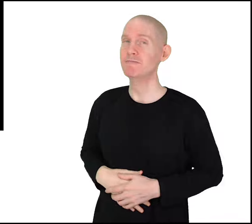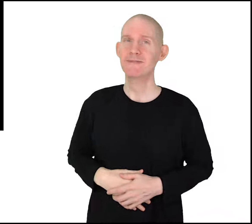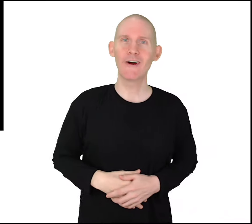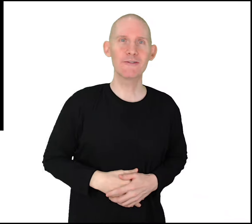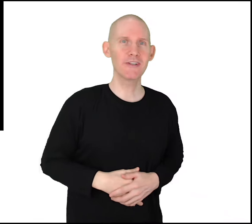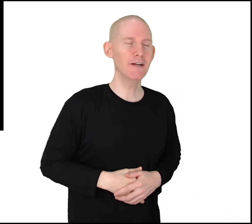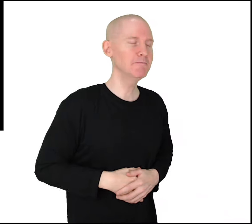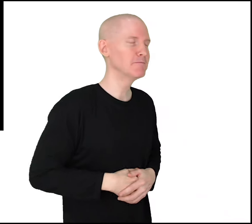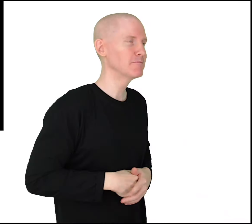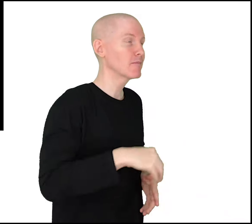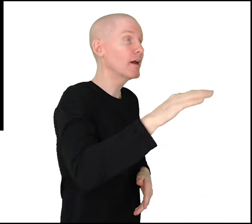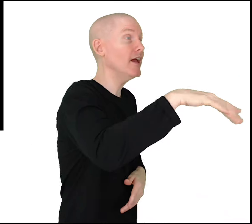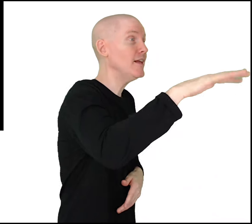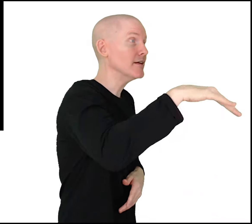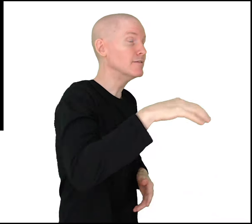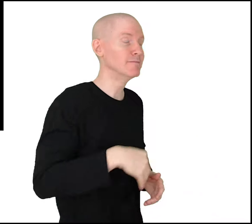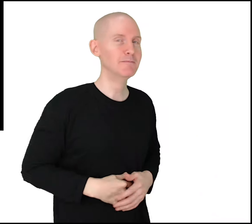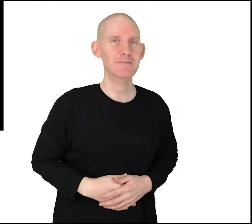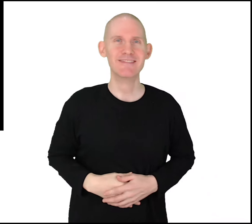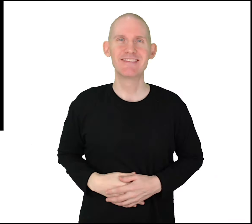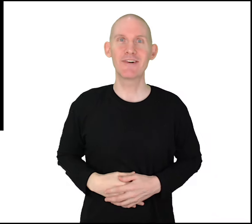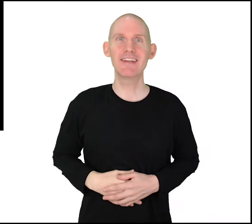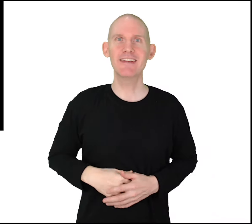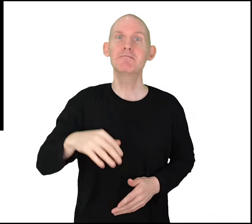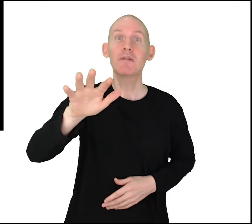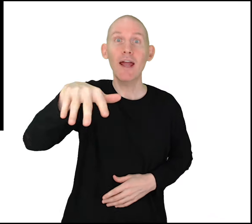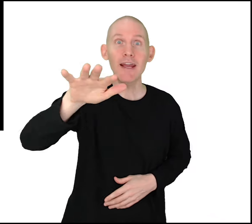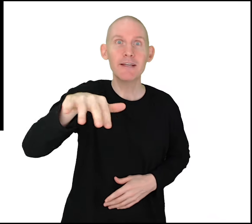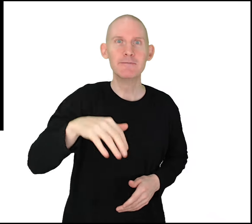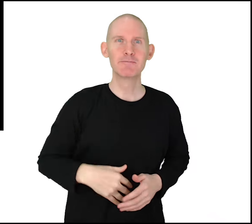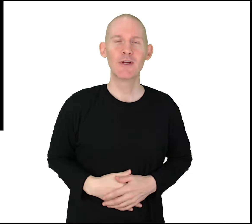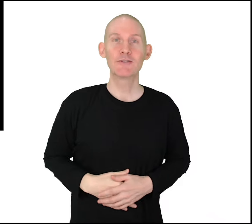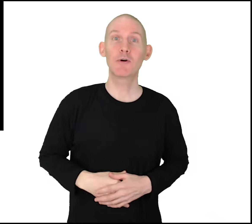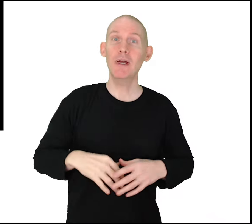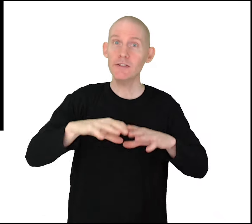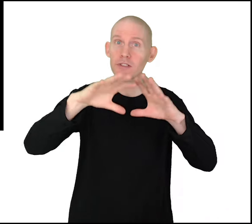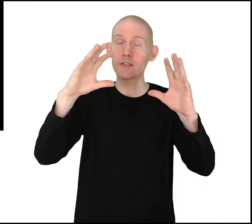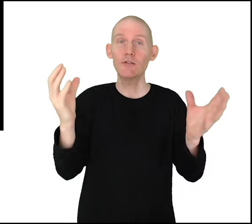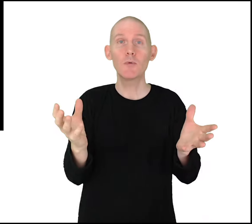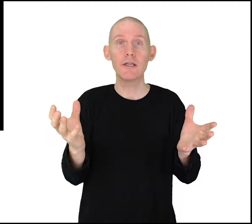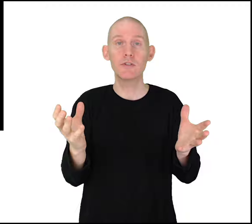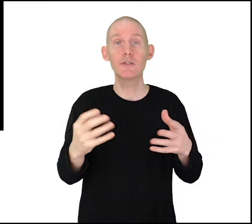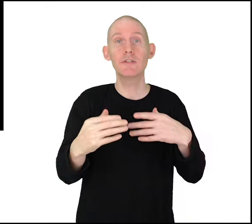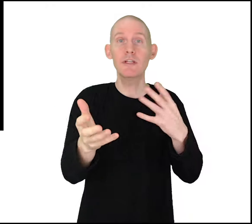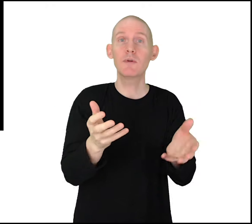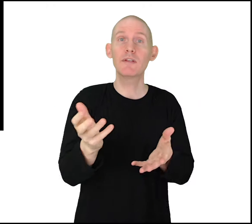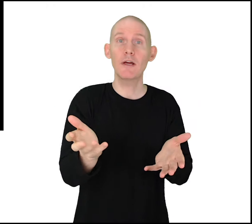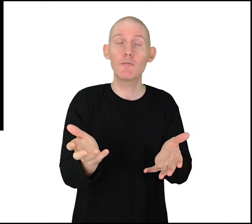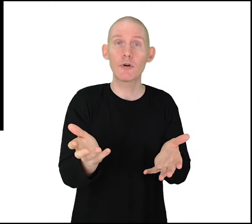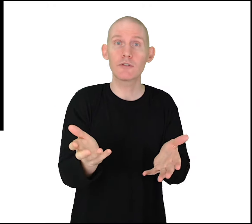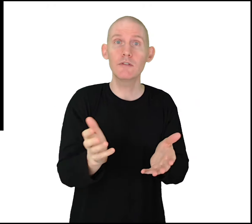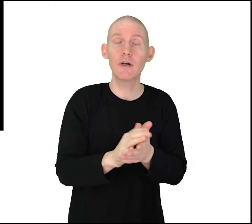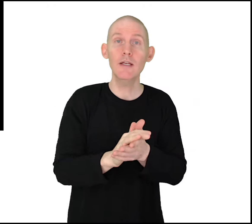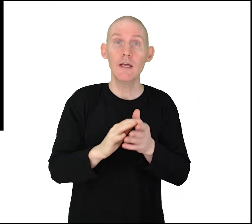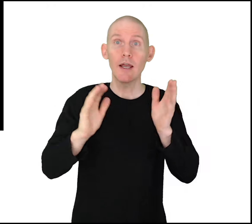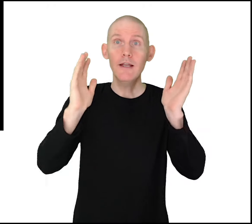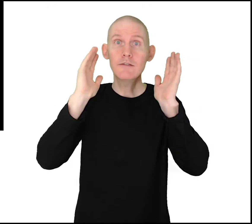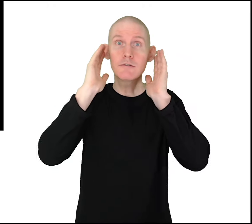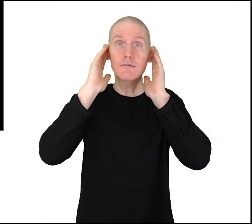Other side. Hey. Front again. Hey. So imagine a situation, you're dealing with a deaf person, right? And